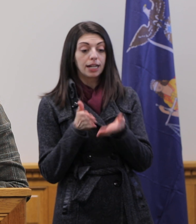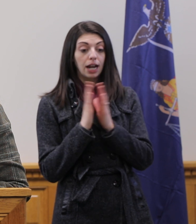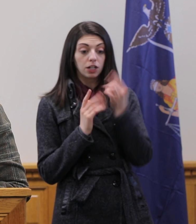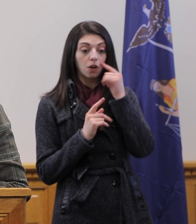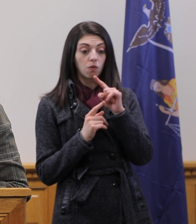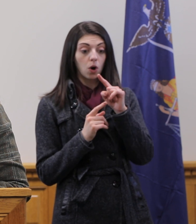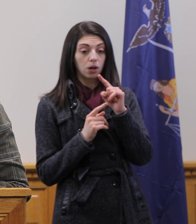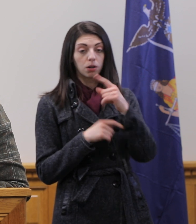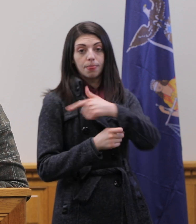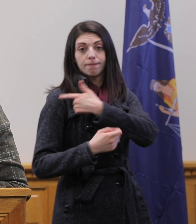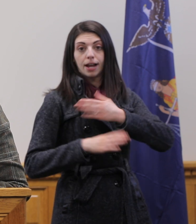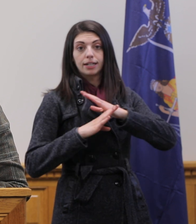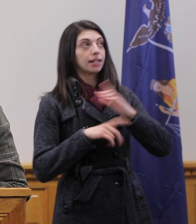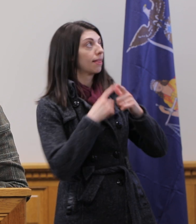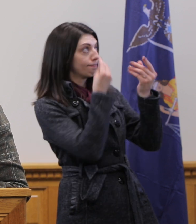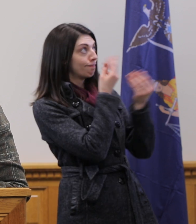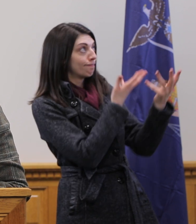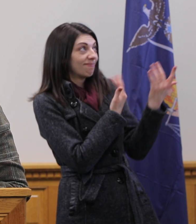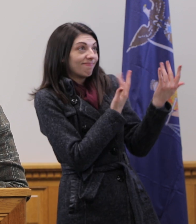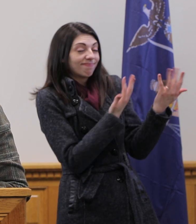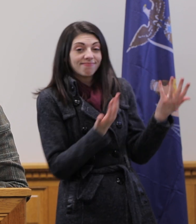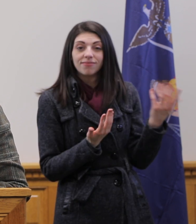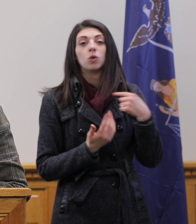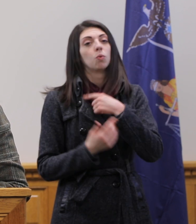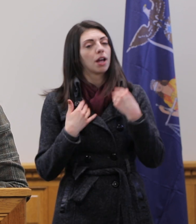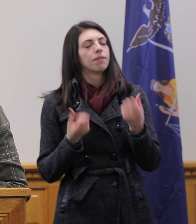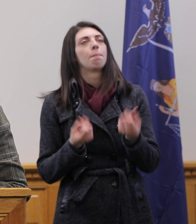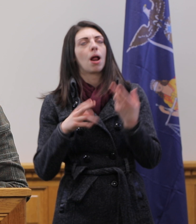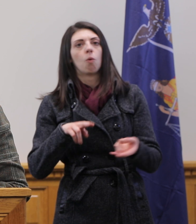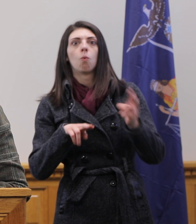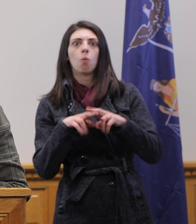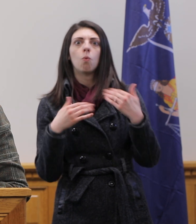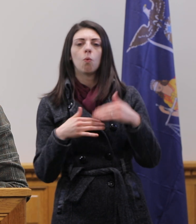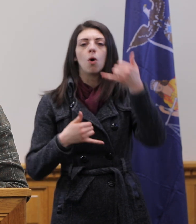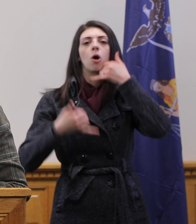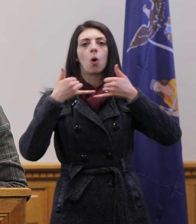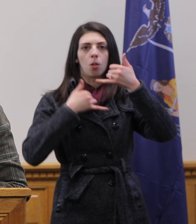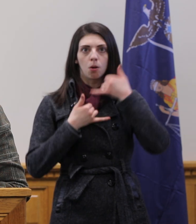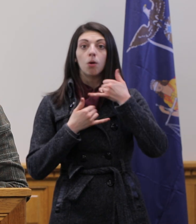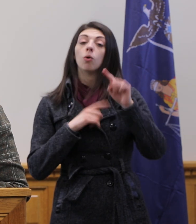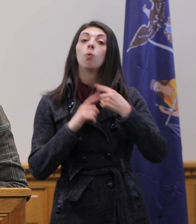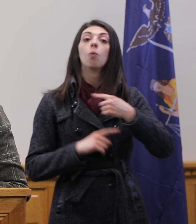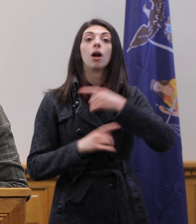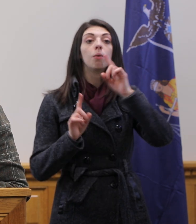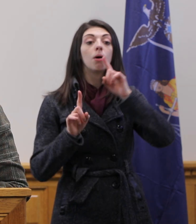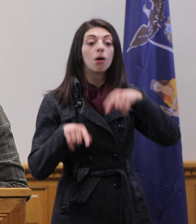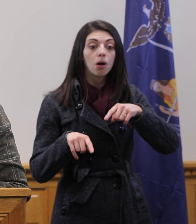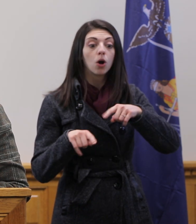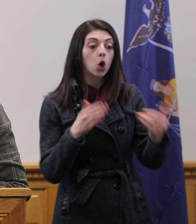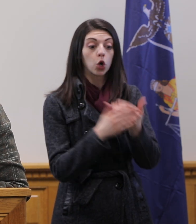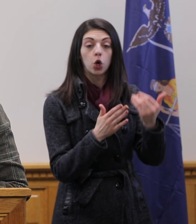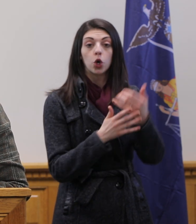We've received a tremendous increase in the number of calls received. When a call is being answered, all new calls